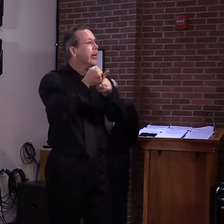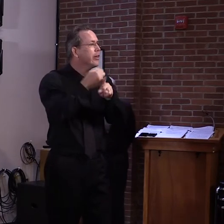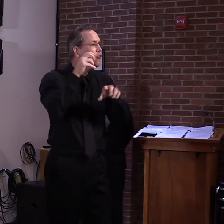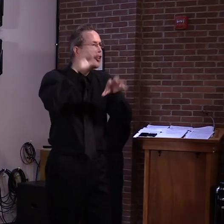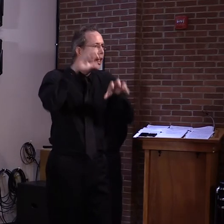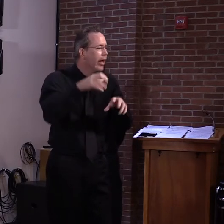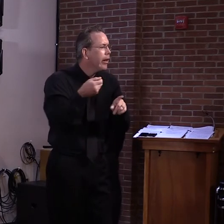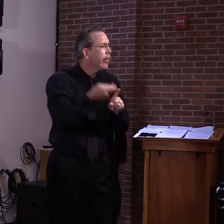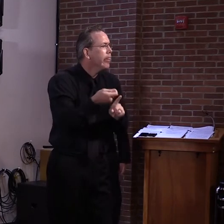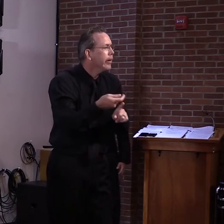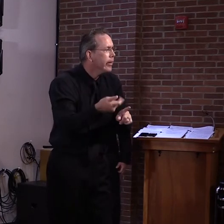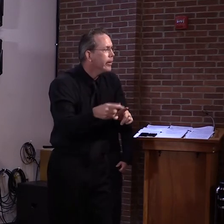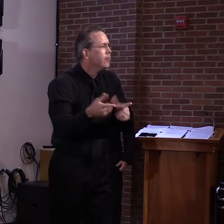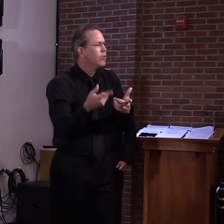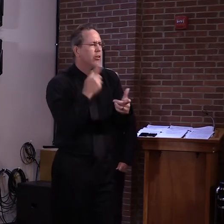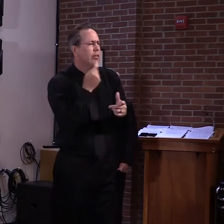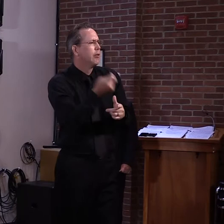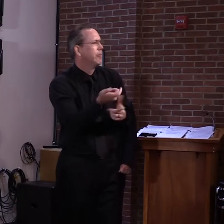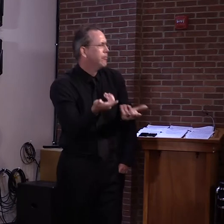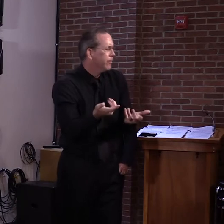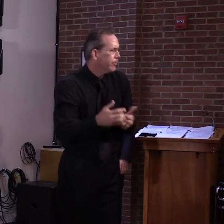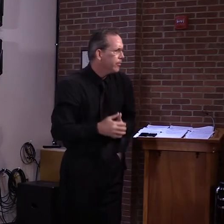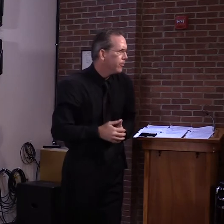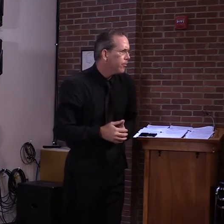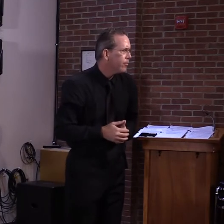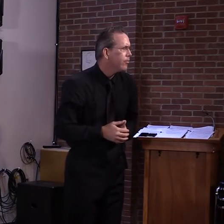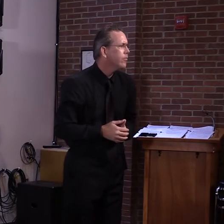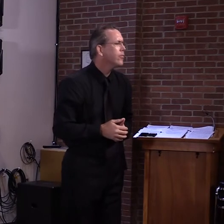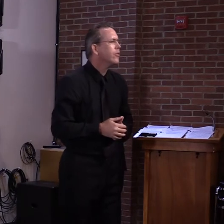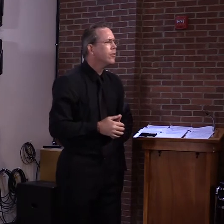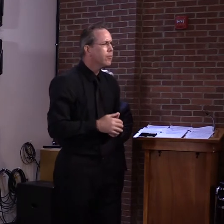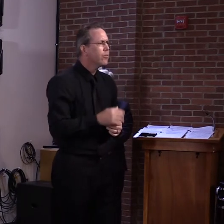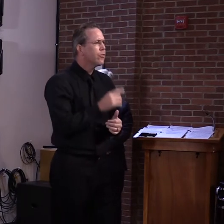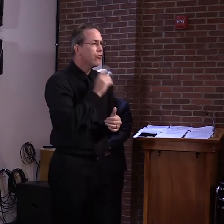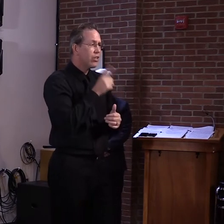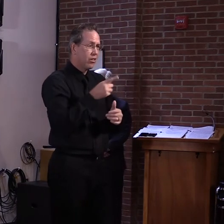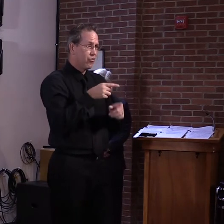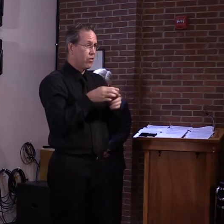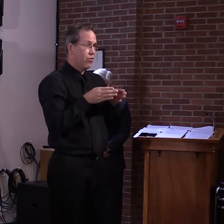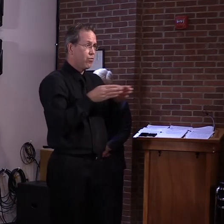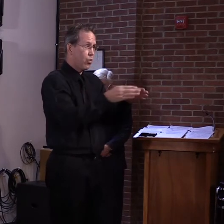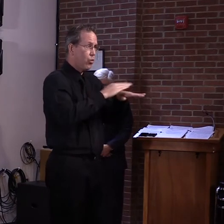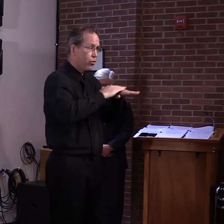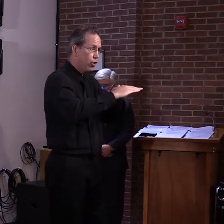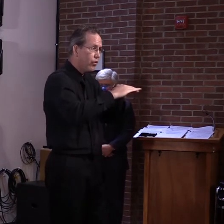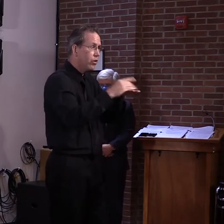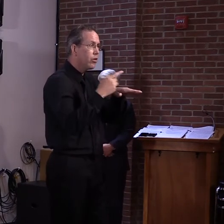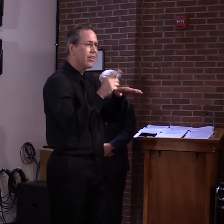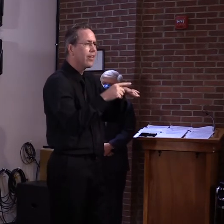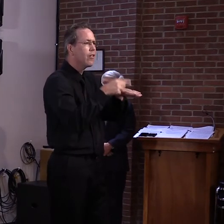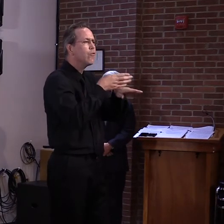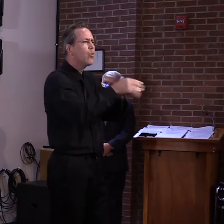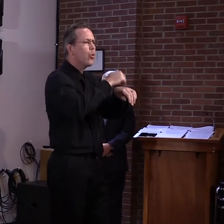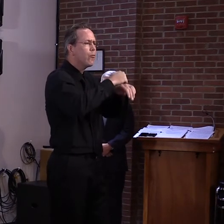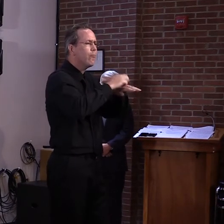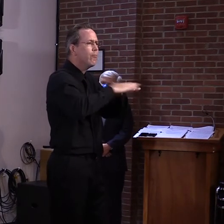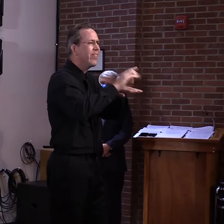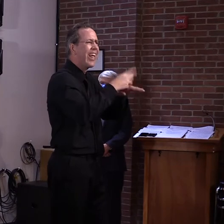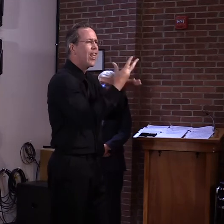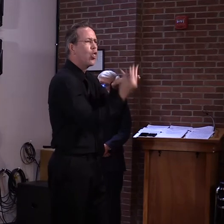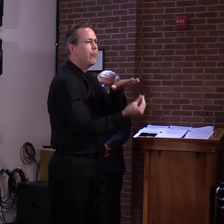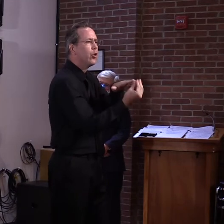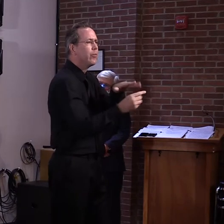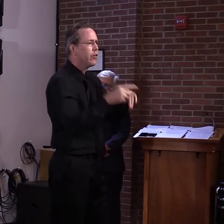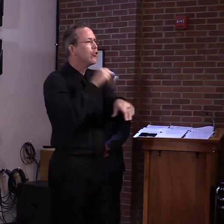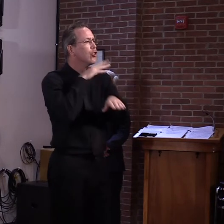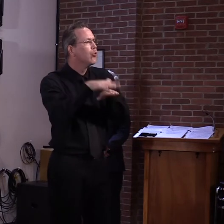organic matter, and as the governor indicated, its inability to soak away are really the reasons that stormwater is a